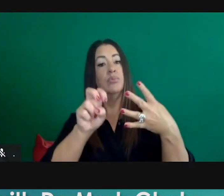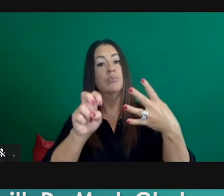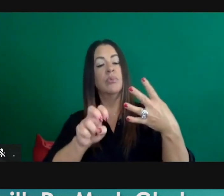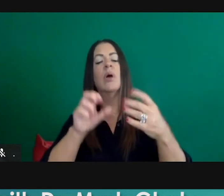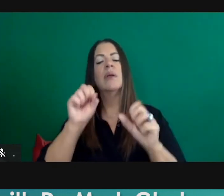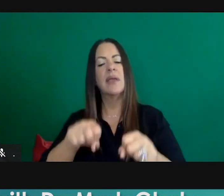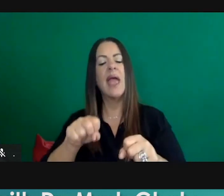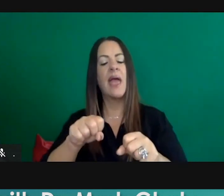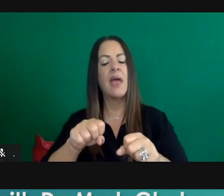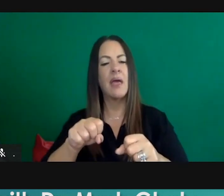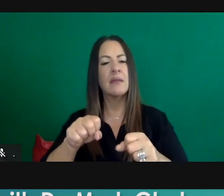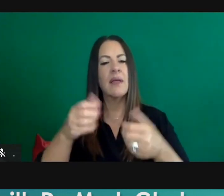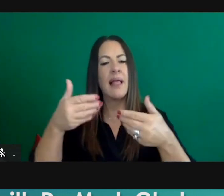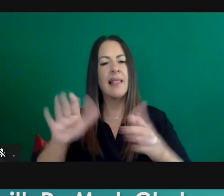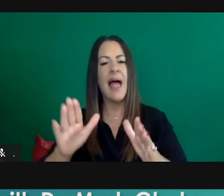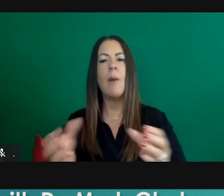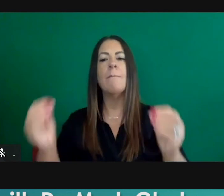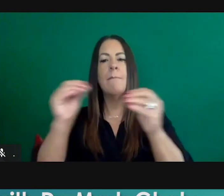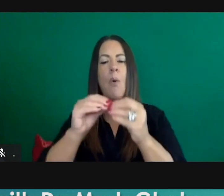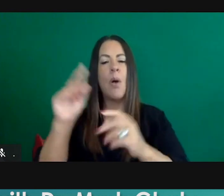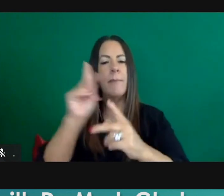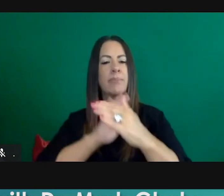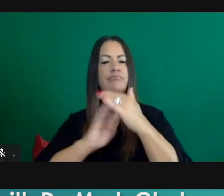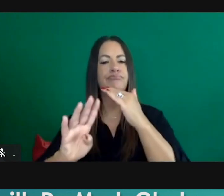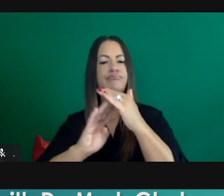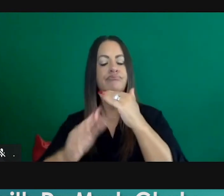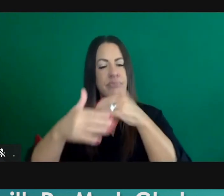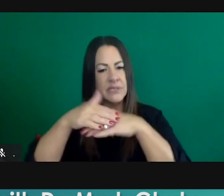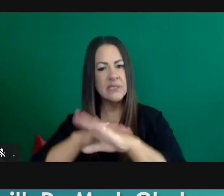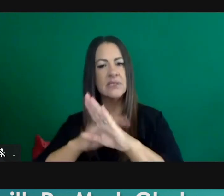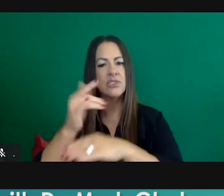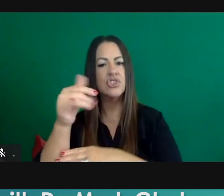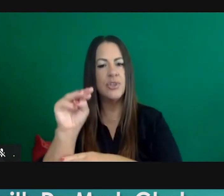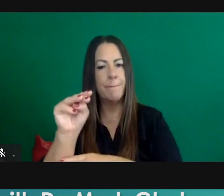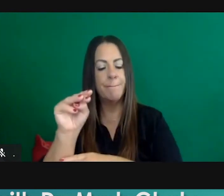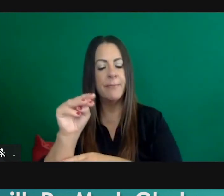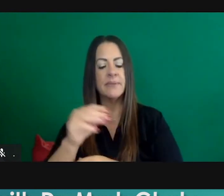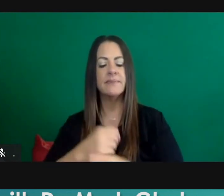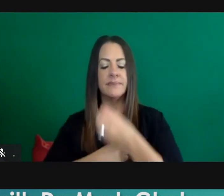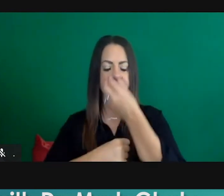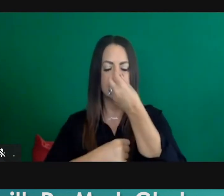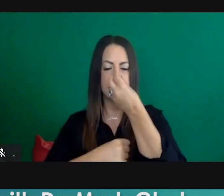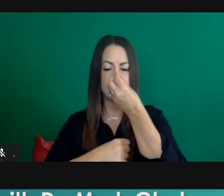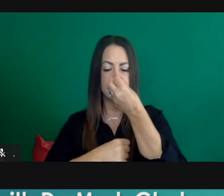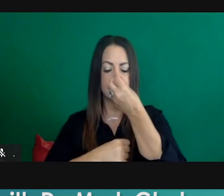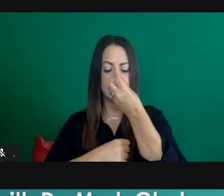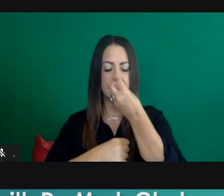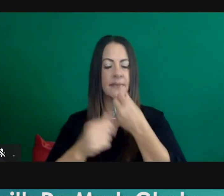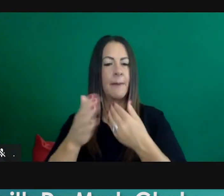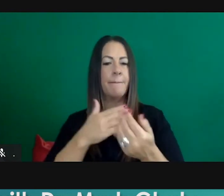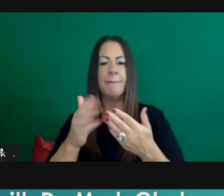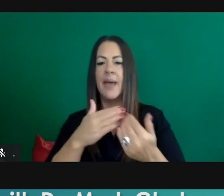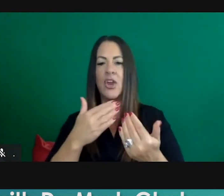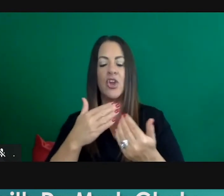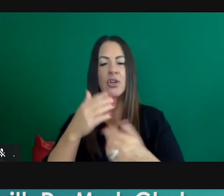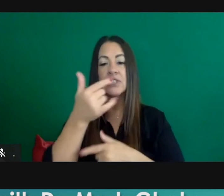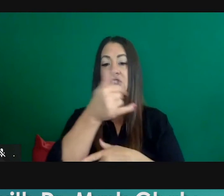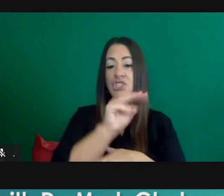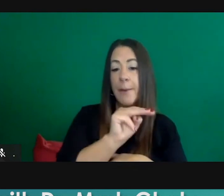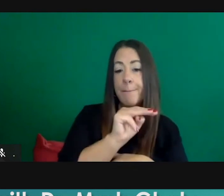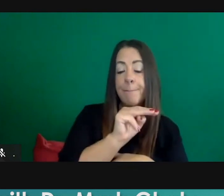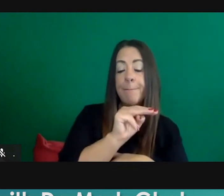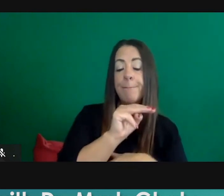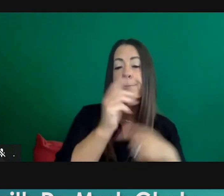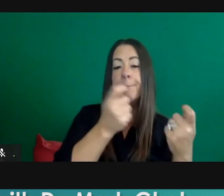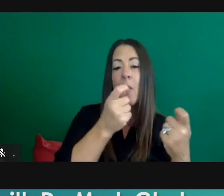increase occupancy, the level of operations in any one of the different sectors, whether it's gyms or restaurants.